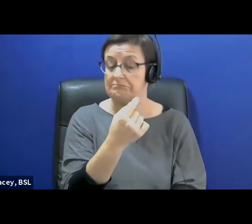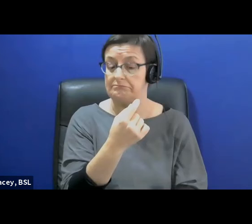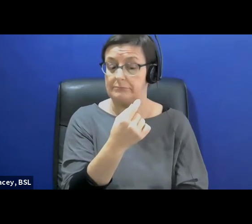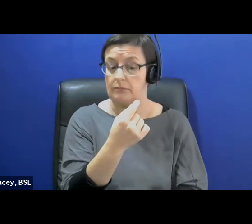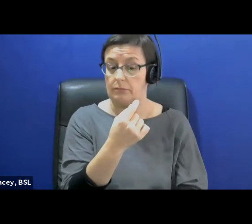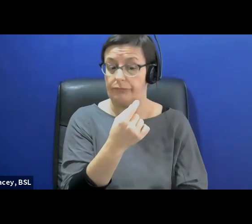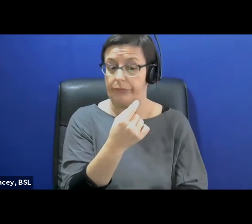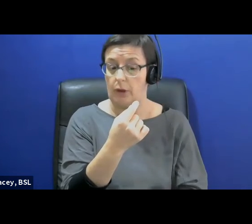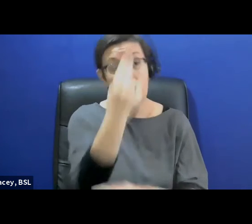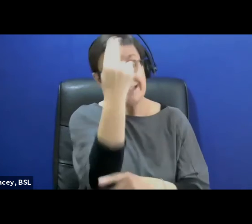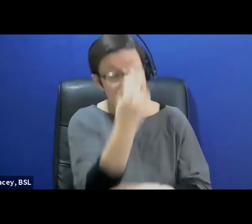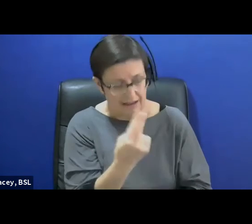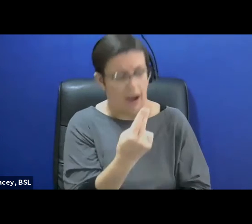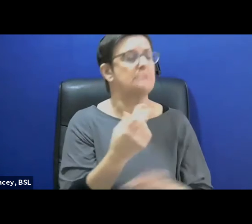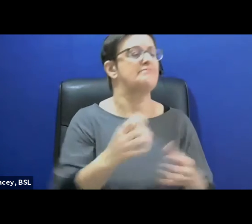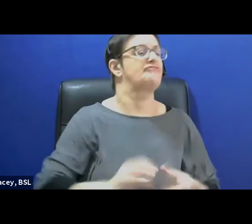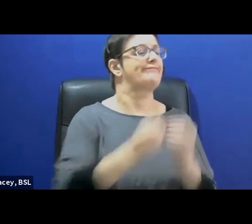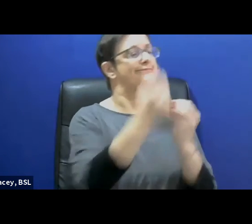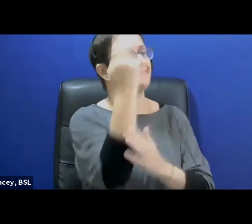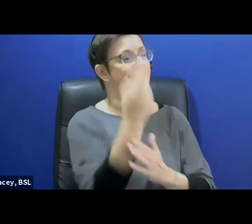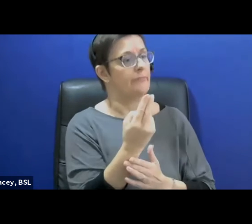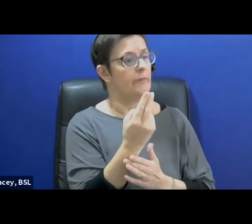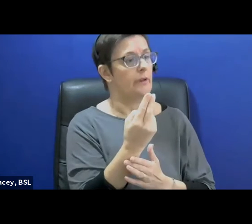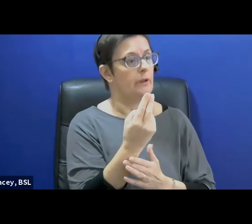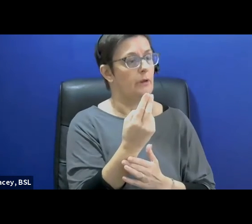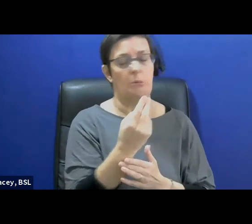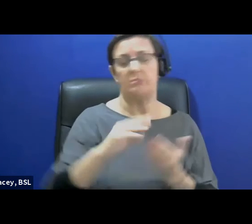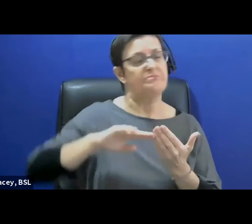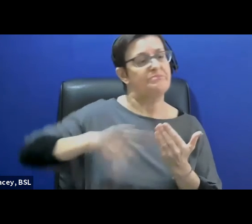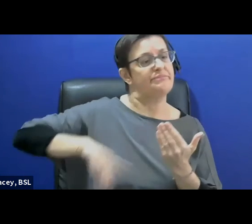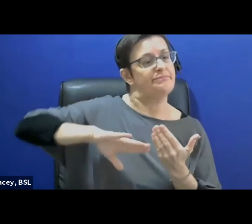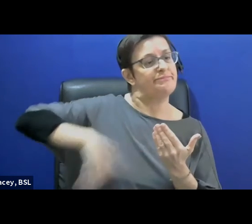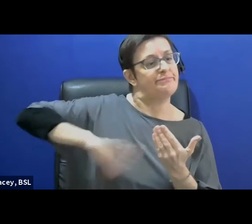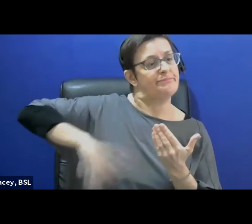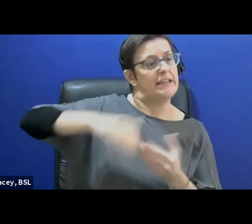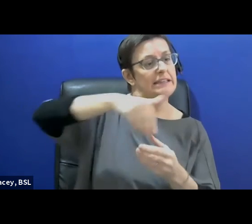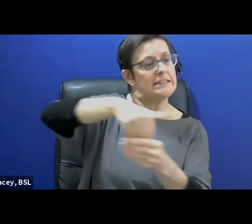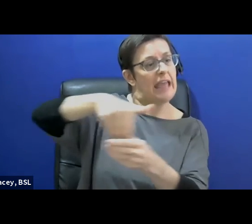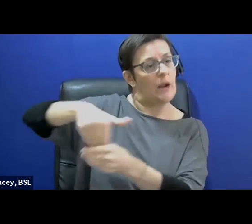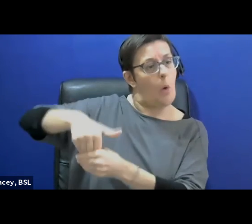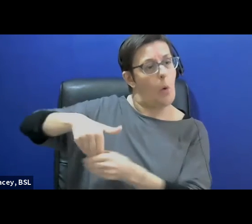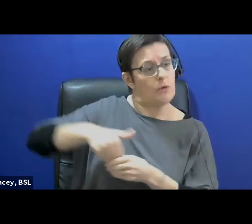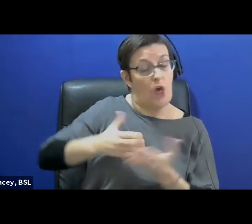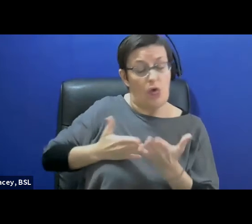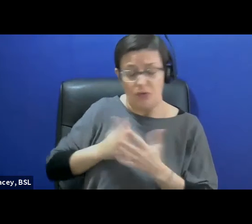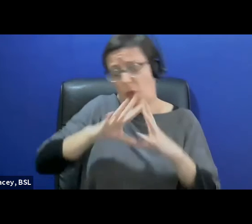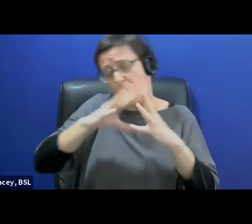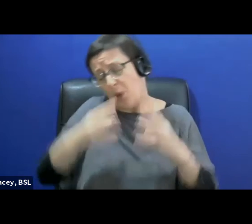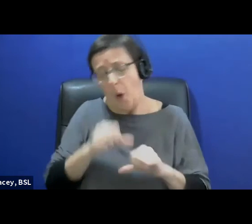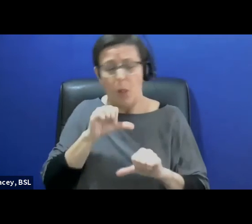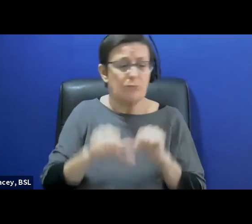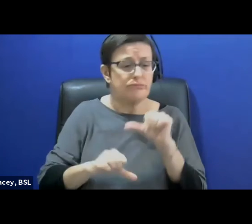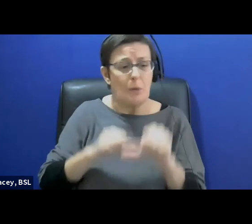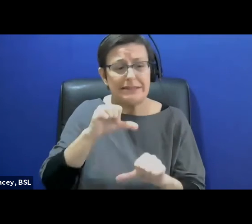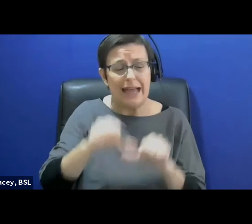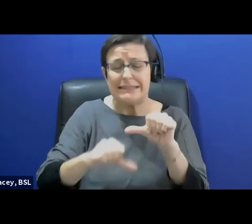these stakeholders haven't been collaborated from the policymaking process through the implementations, like there is a missing